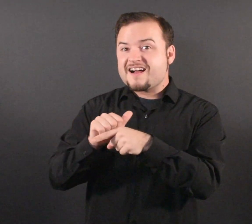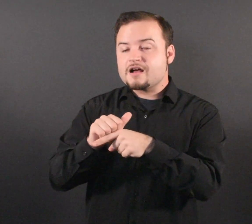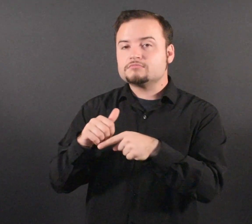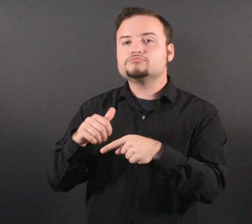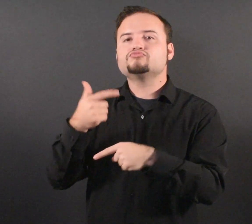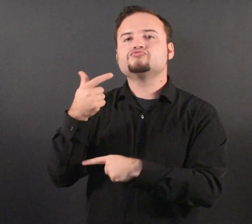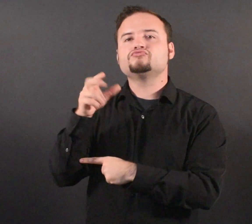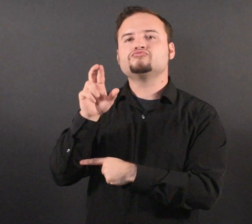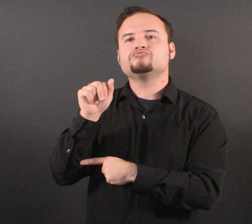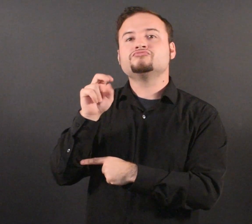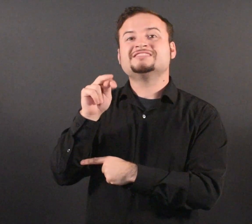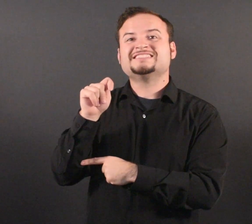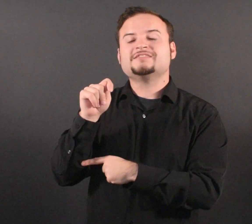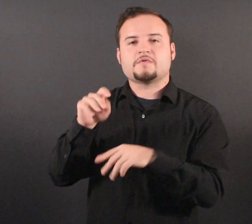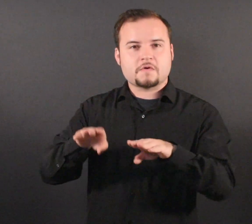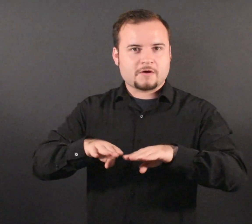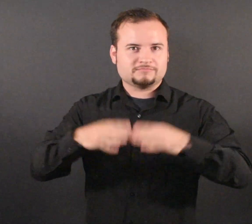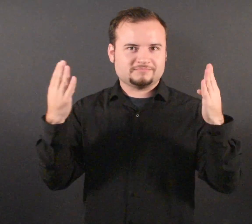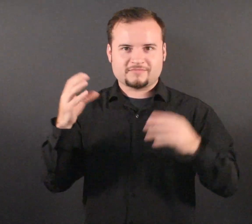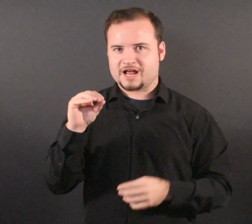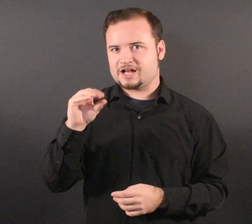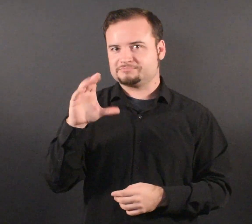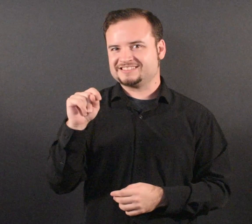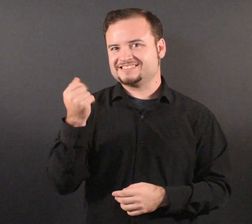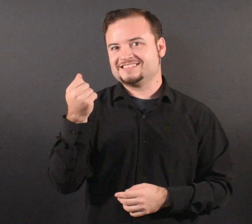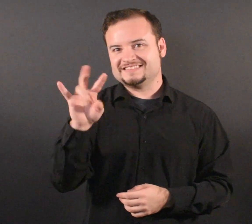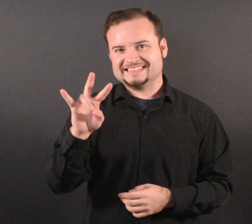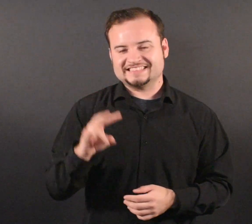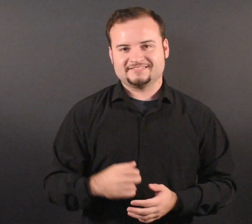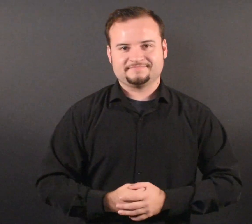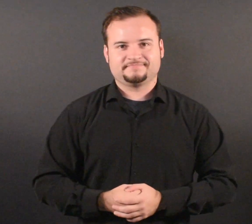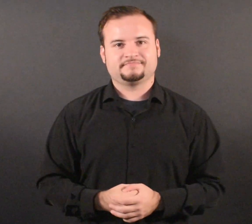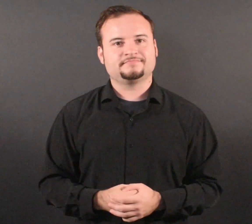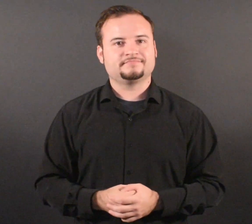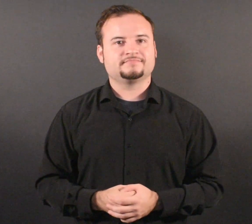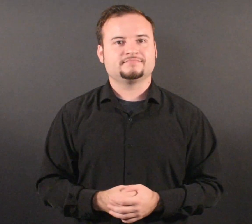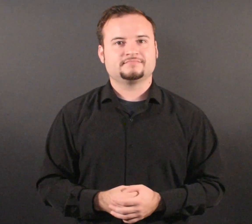Youth Skills Training Grants open on October 17th.